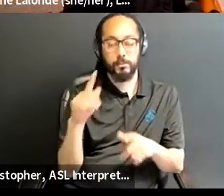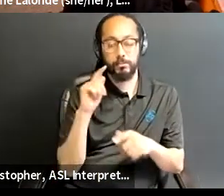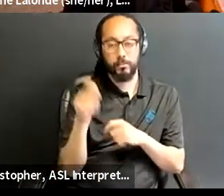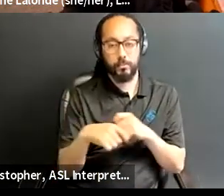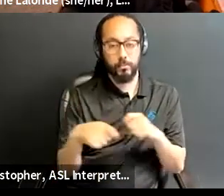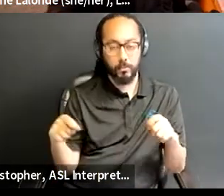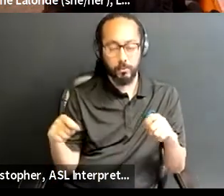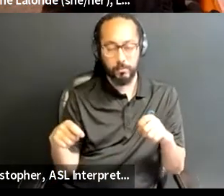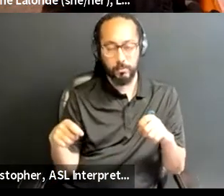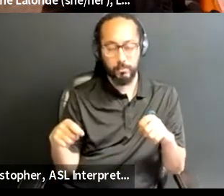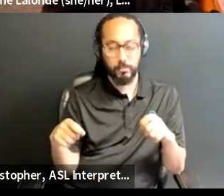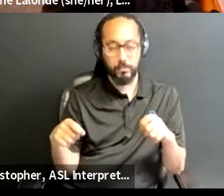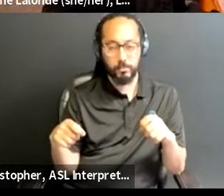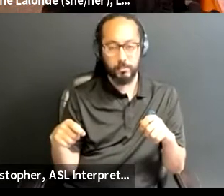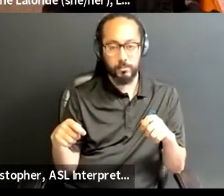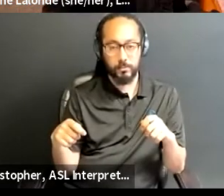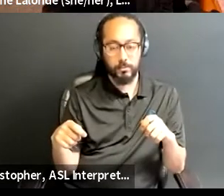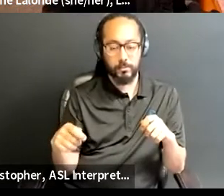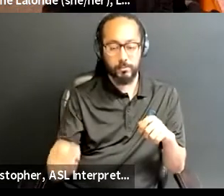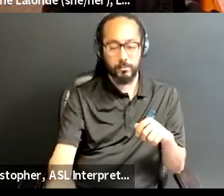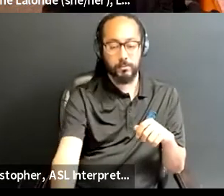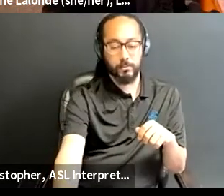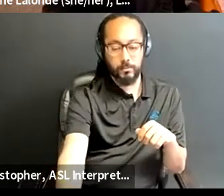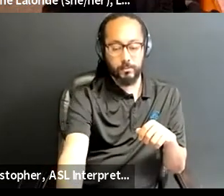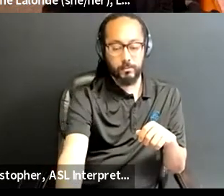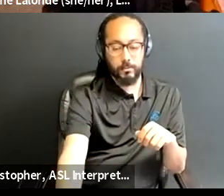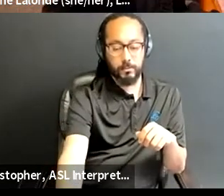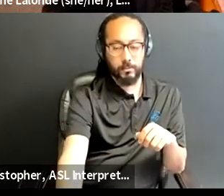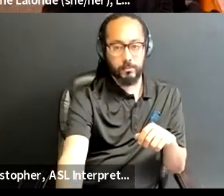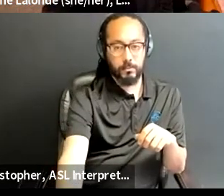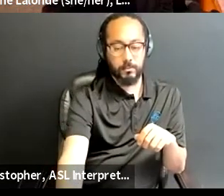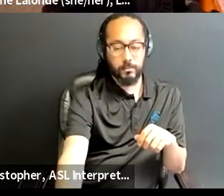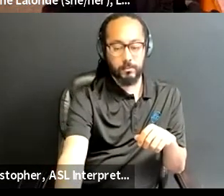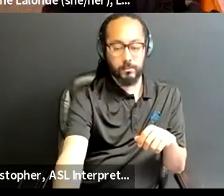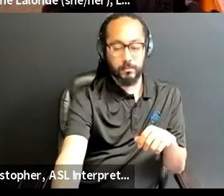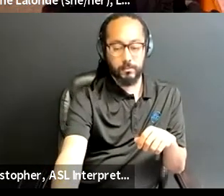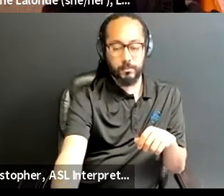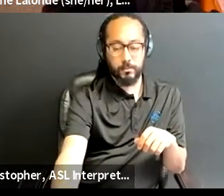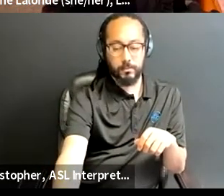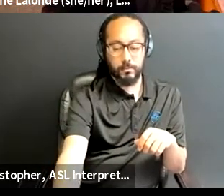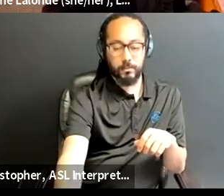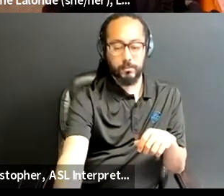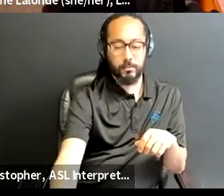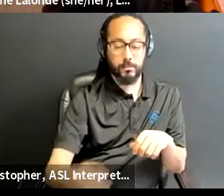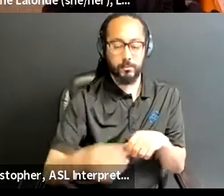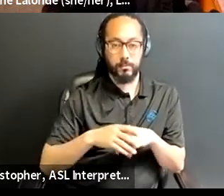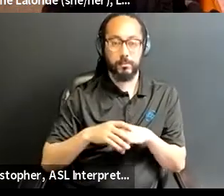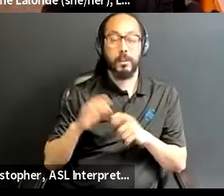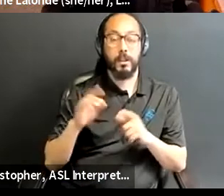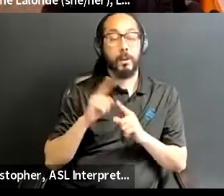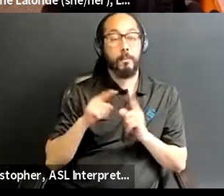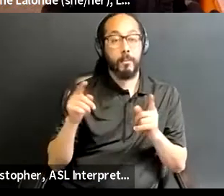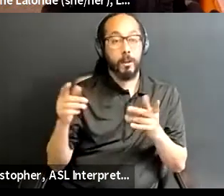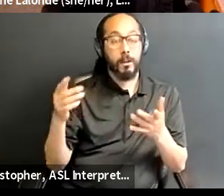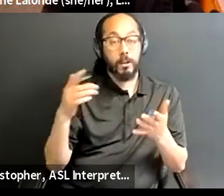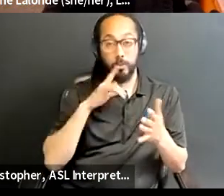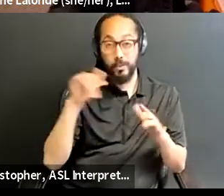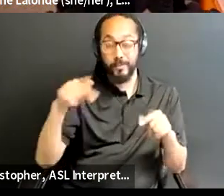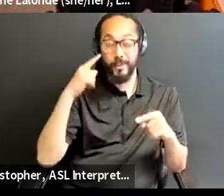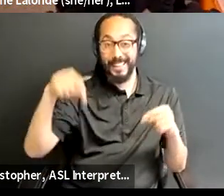that we had for your presentation well over 700 people joined in